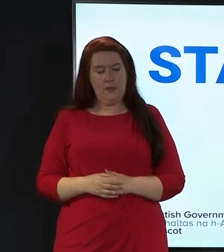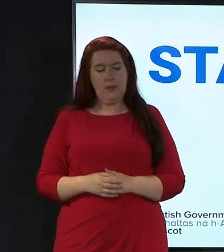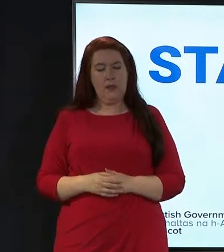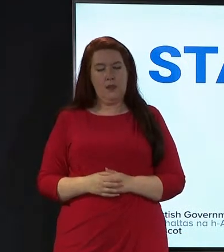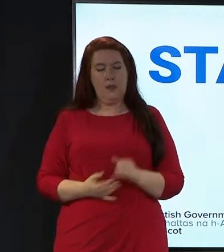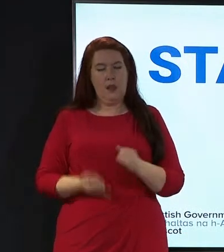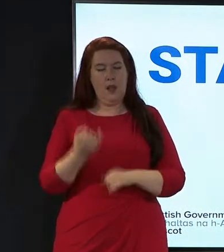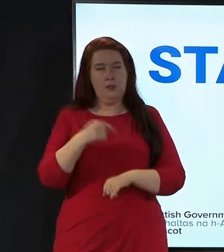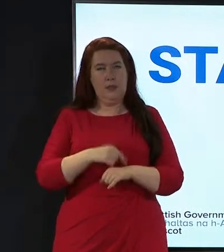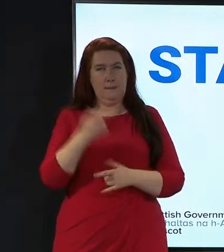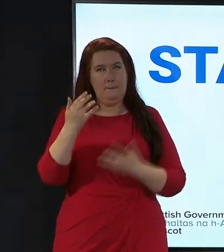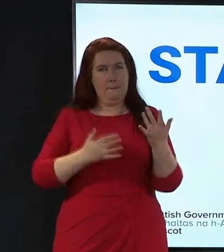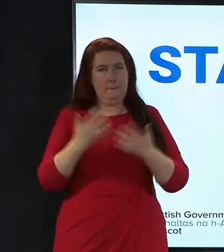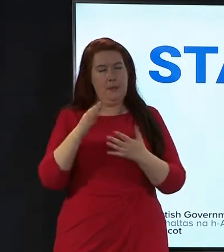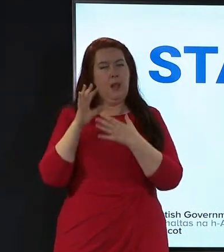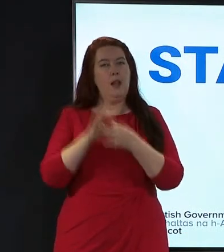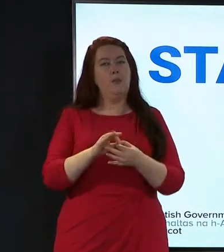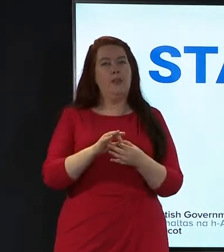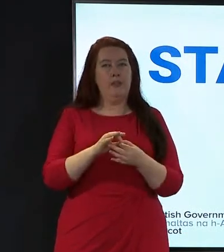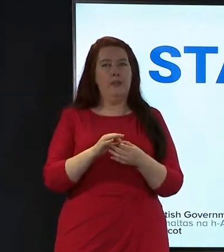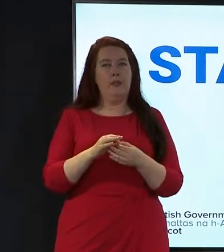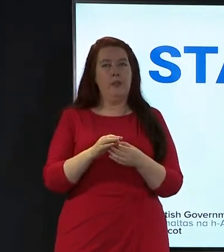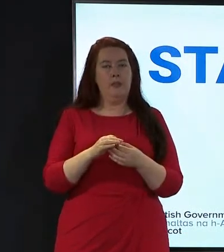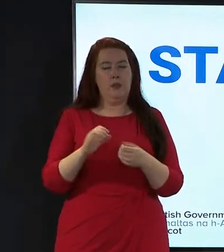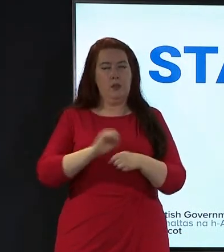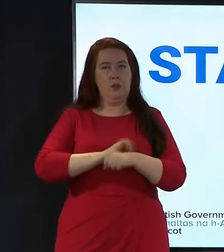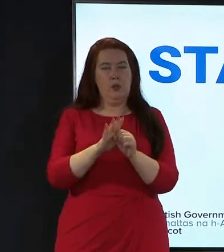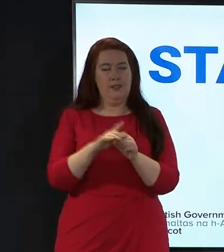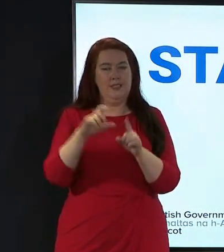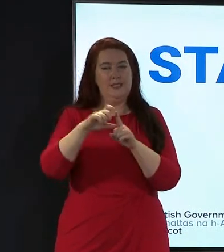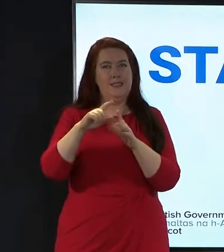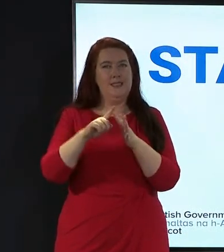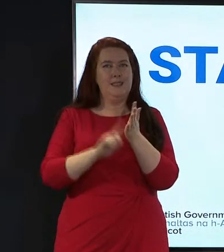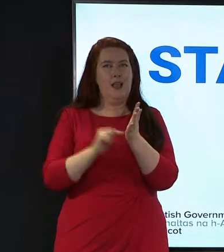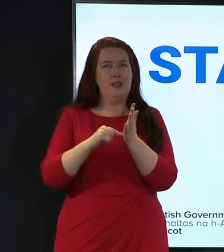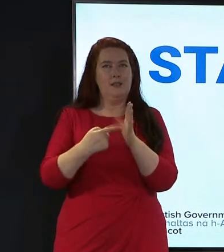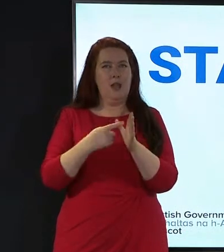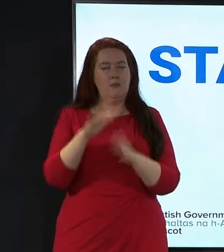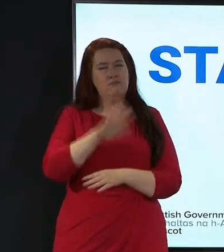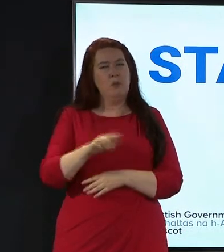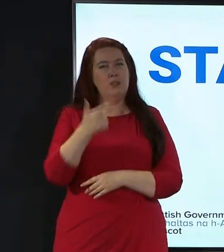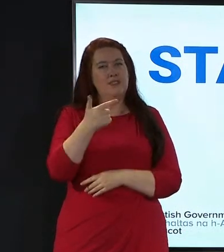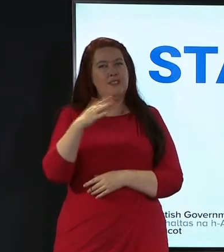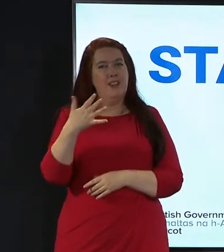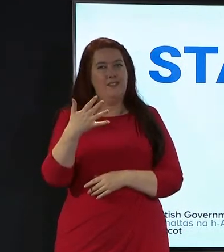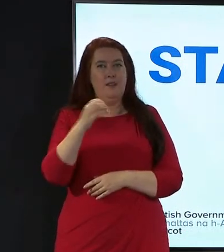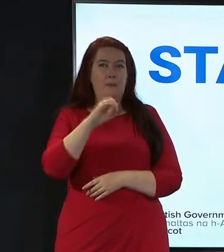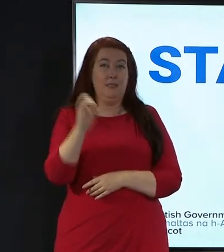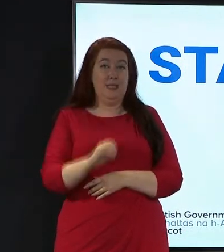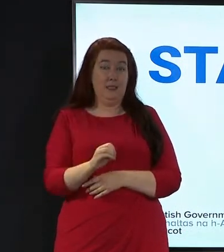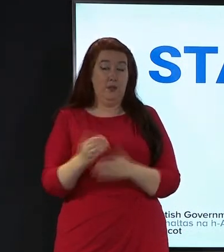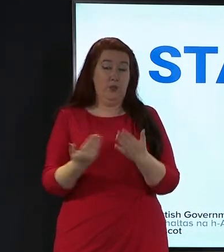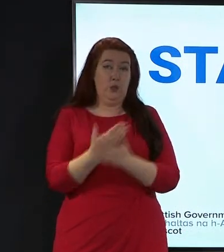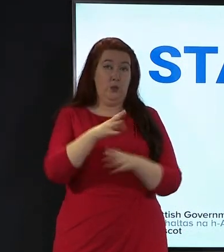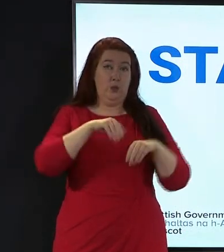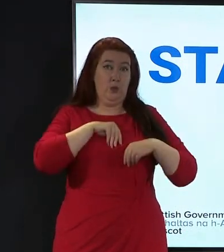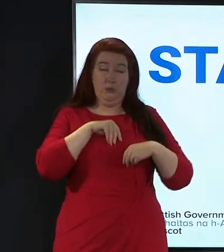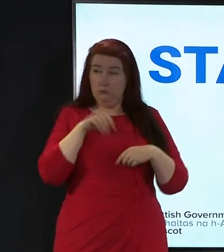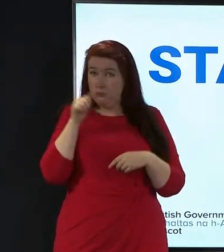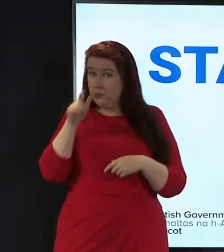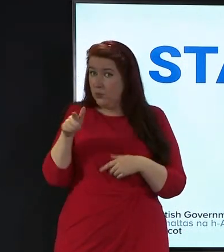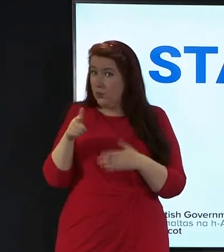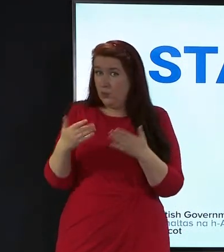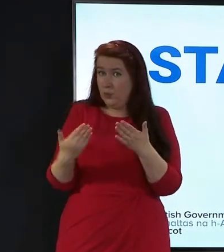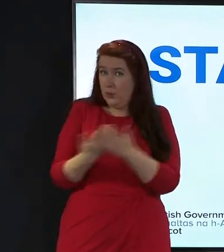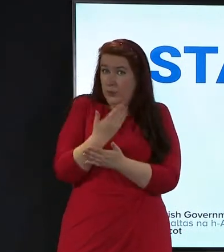variant prevalence in Scotland was that it was about 3/4 of cases. It was 75%. Do you know what the most